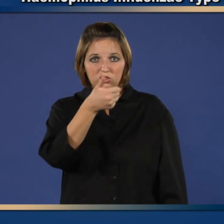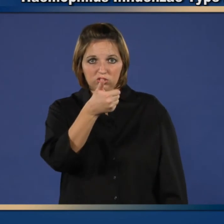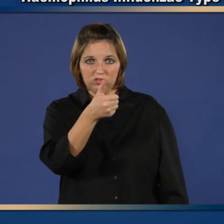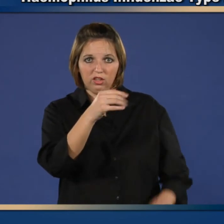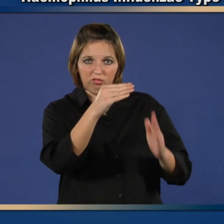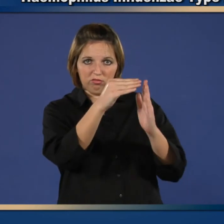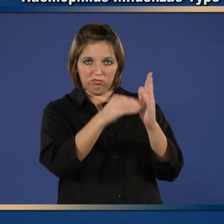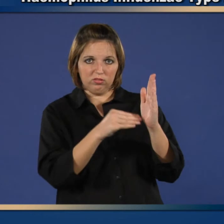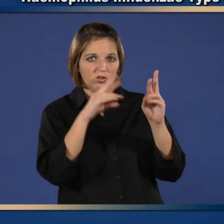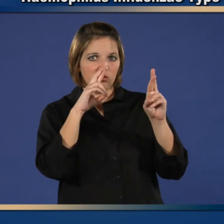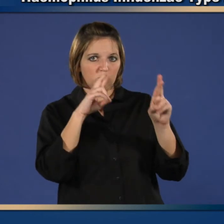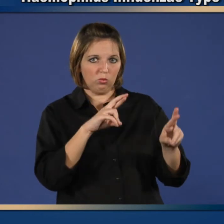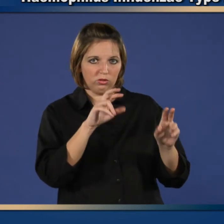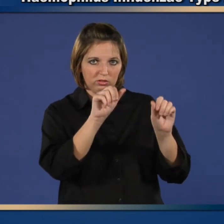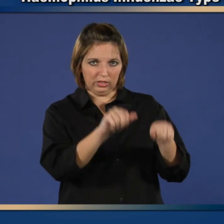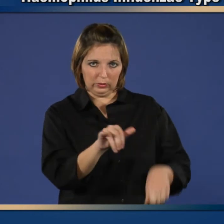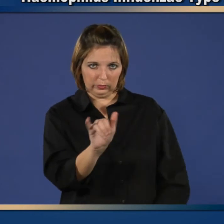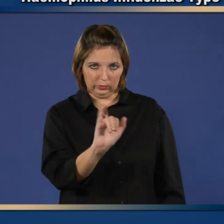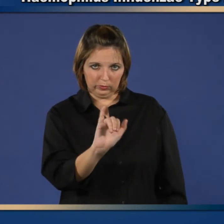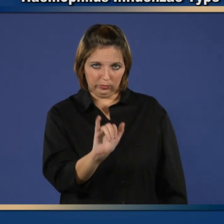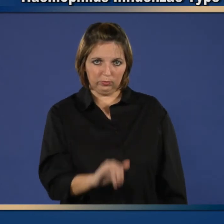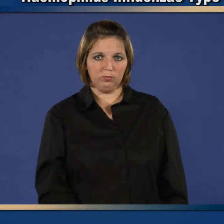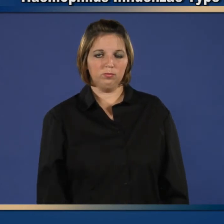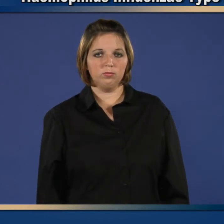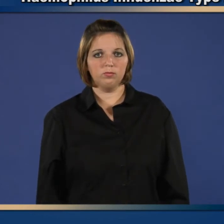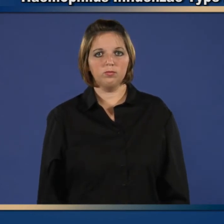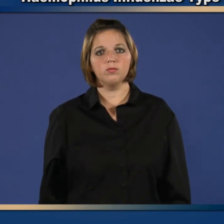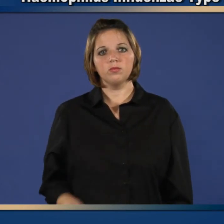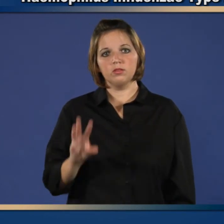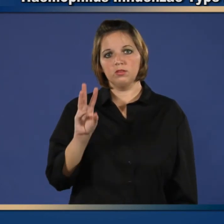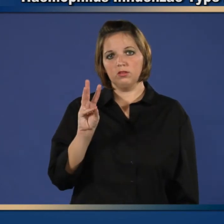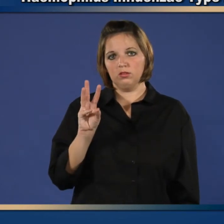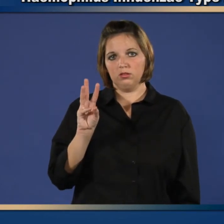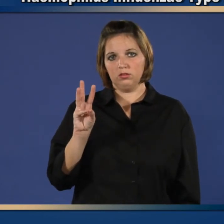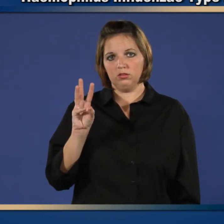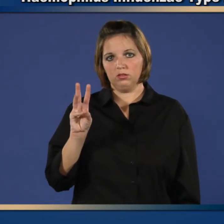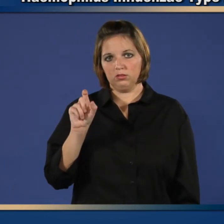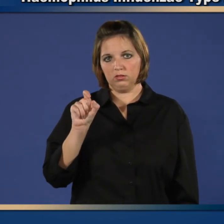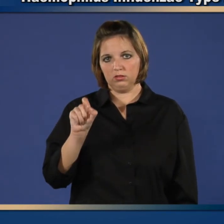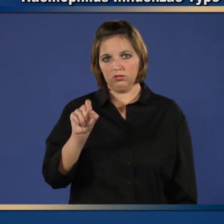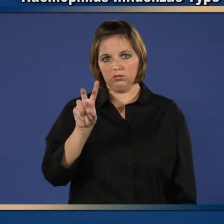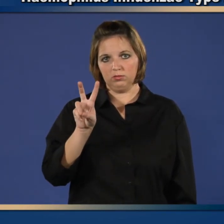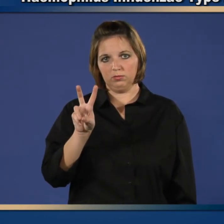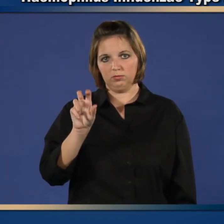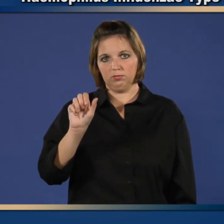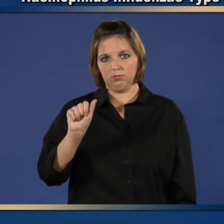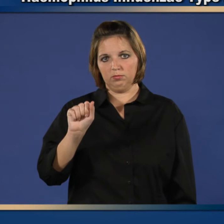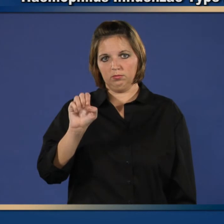Or you can file this report through the VAERS website at